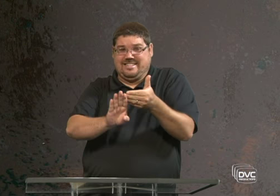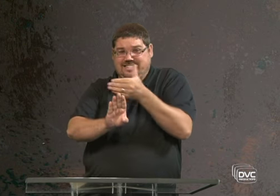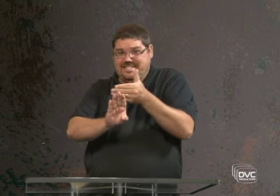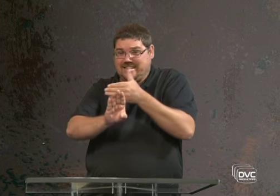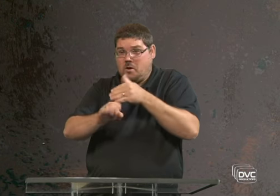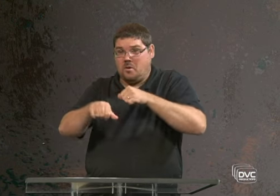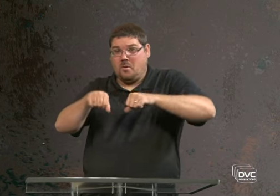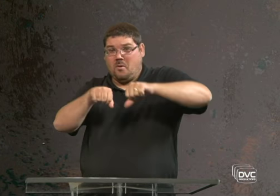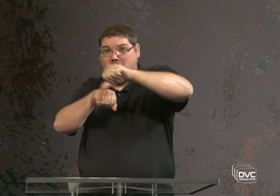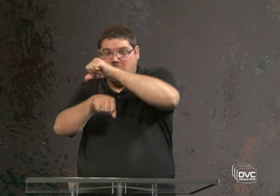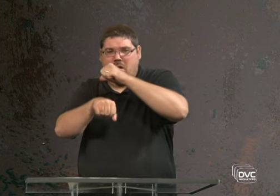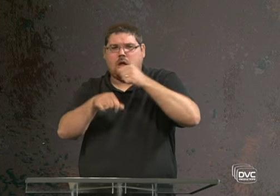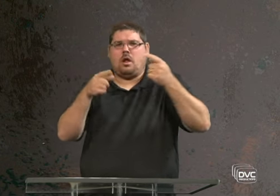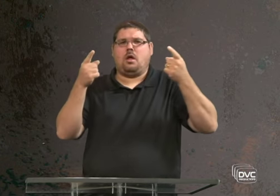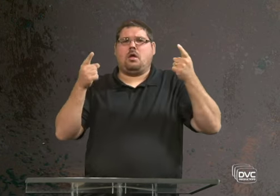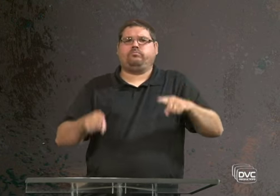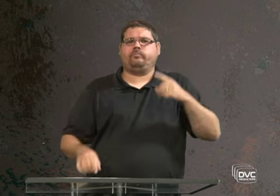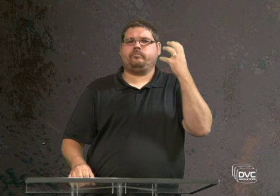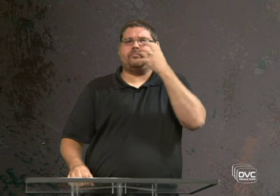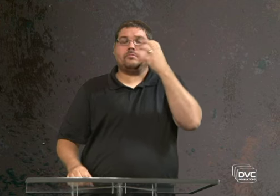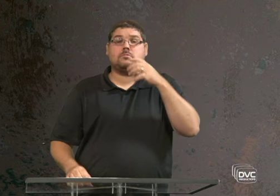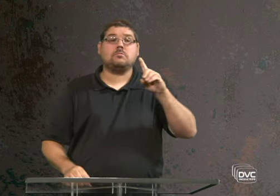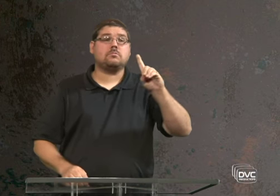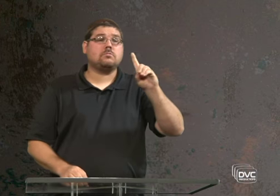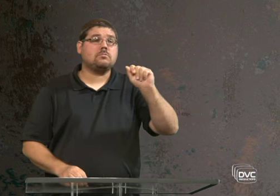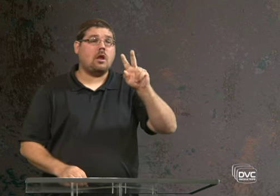Solomon, before he was anointed to be king,